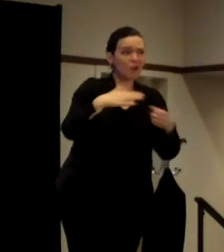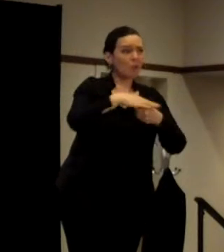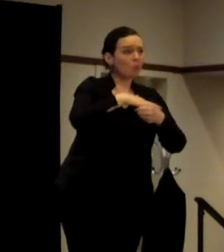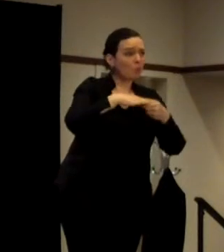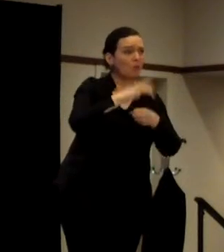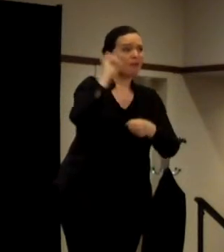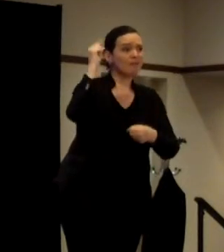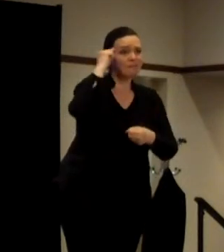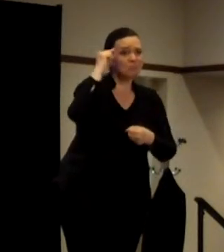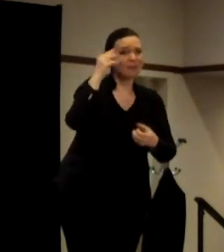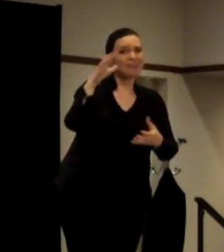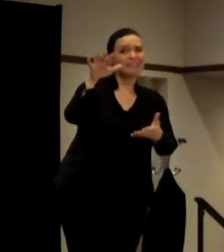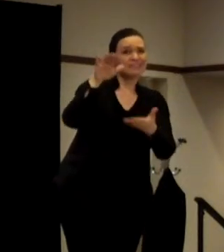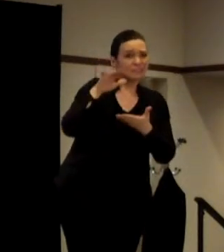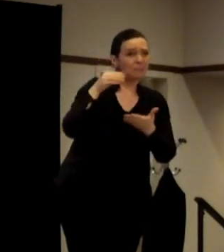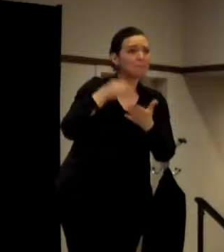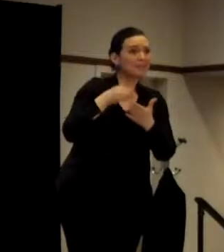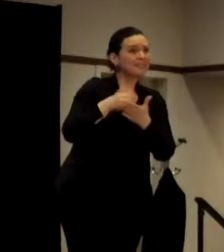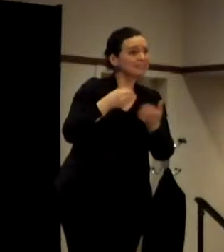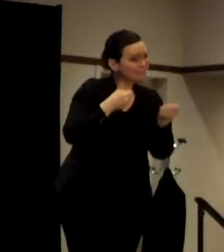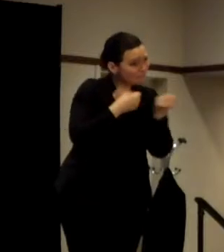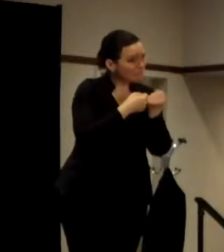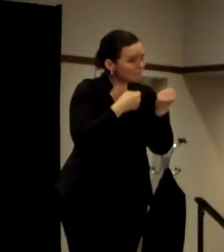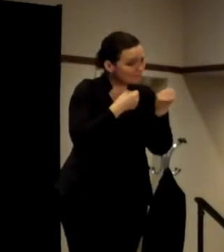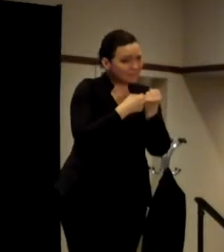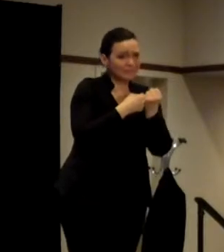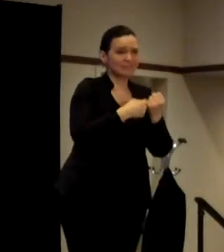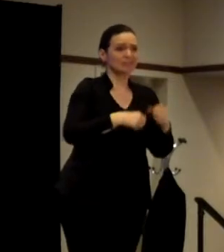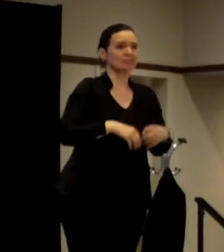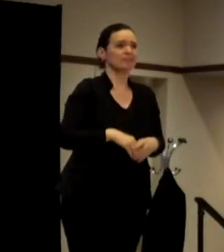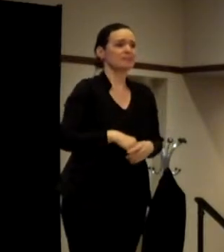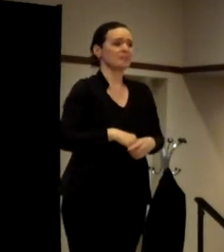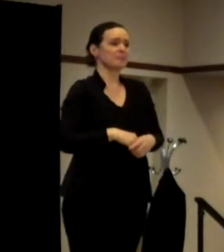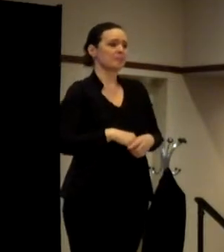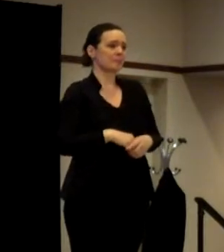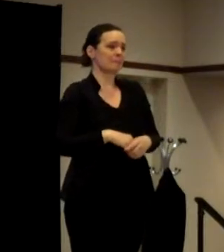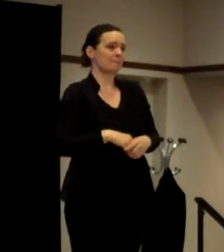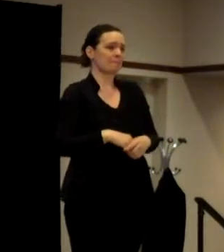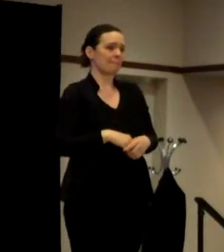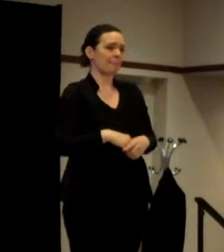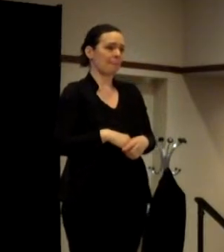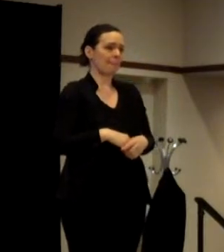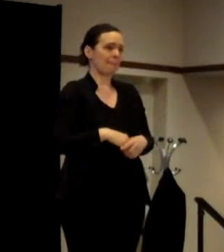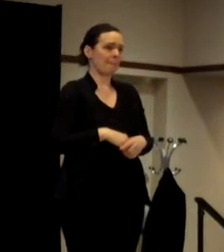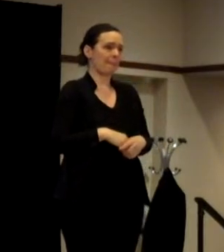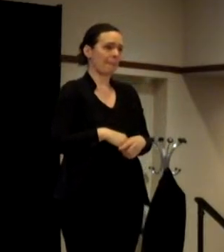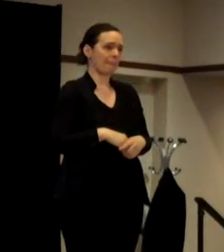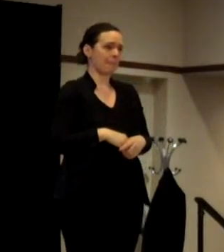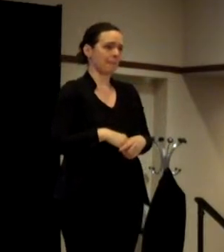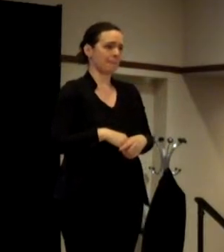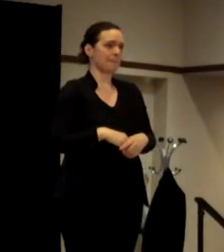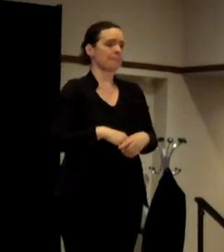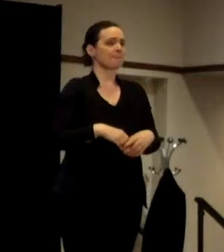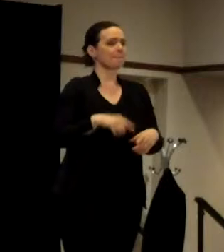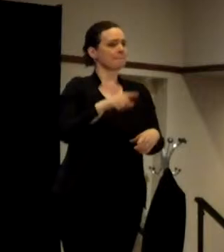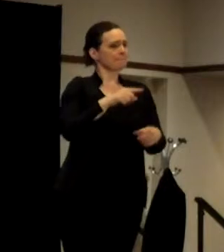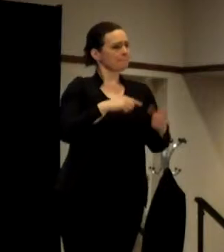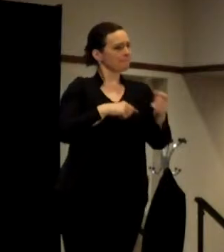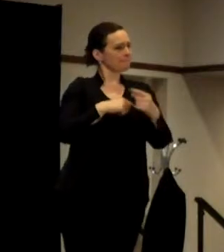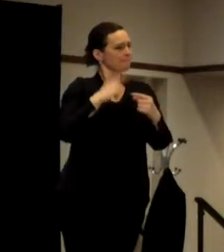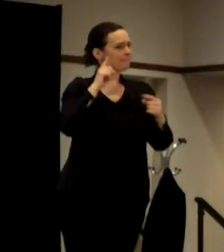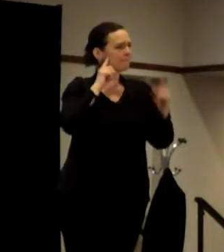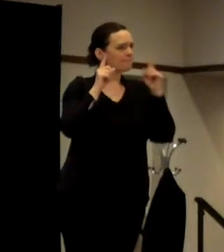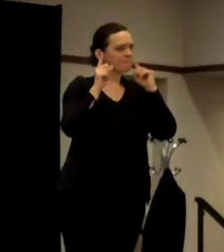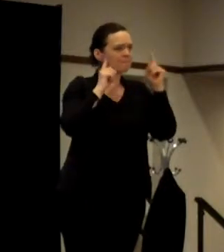no when the House had its first go at this. They'll have to vote again on the Senate version. But he's been an ally on this, yet votes no